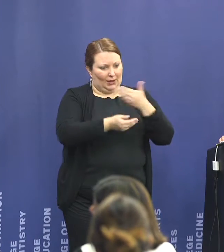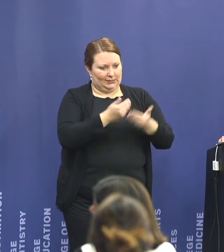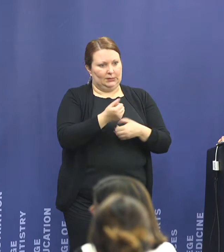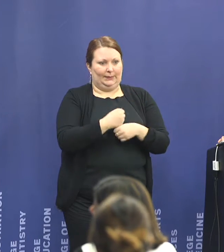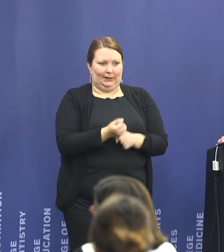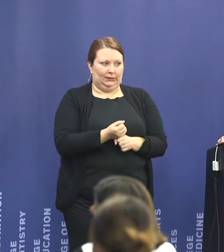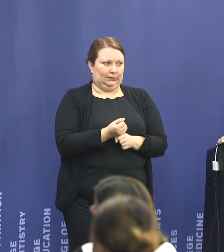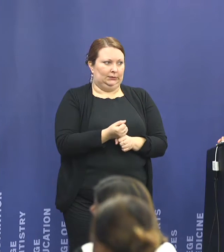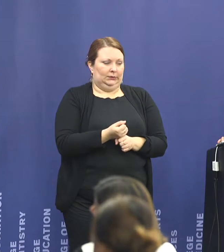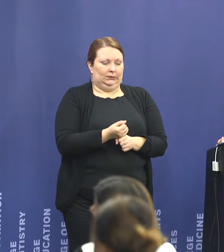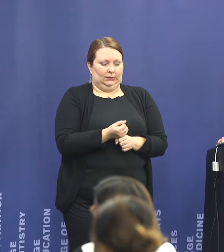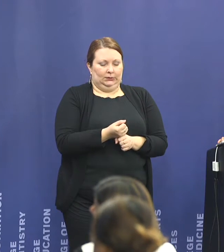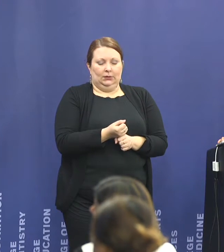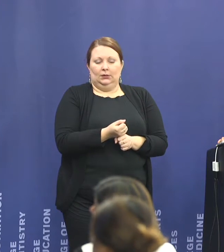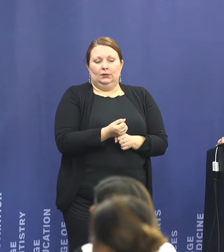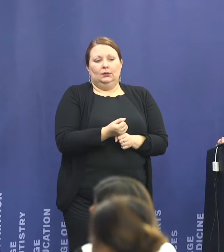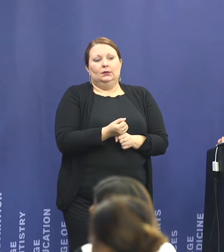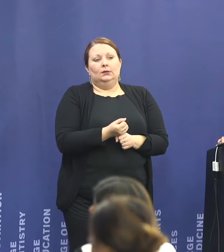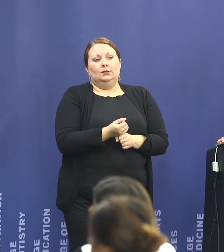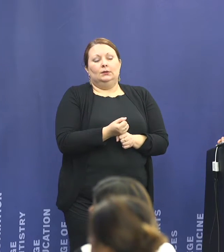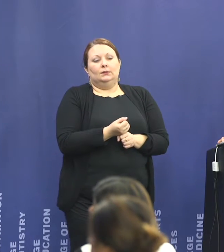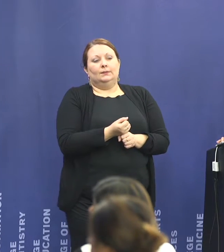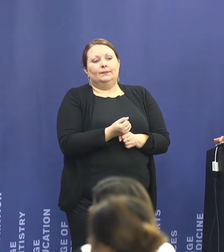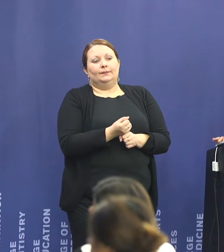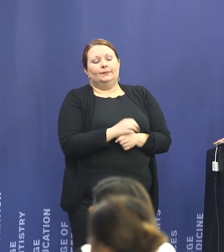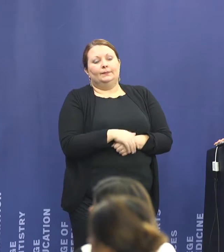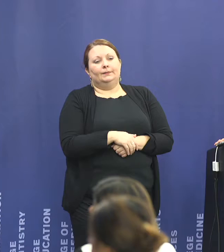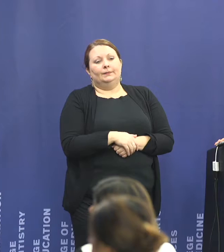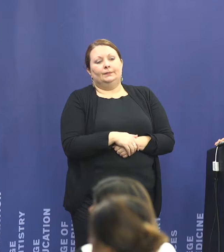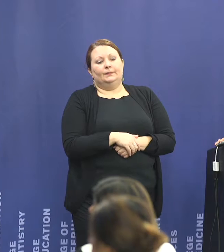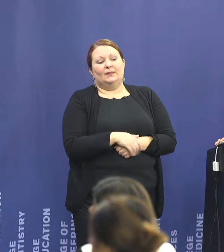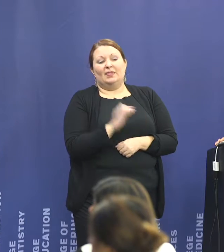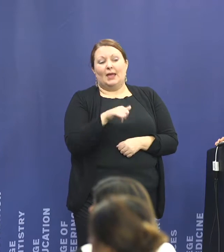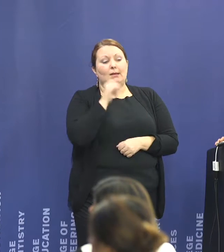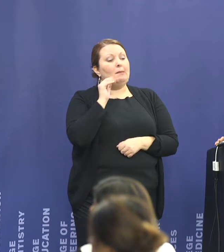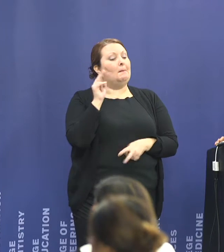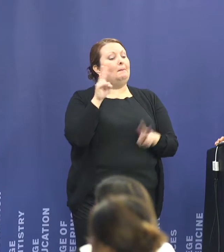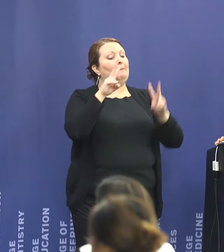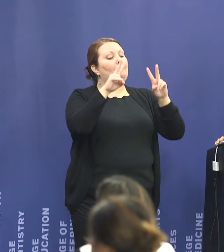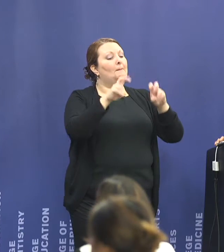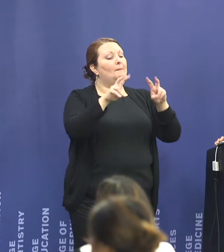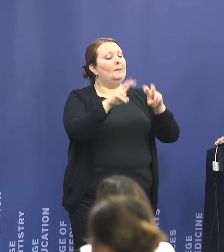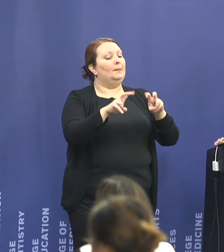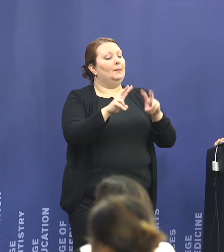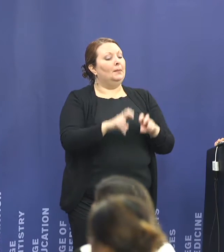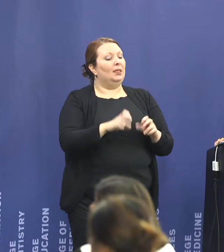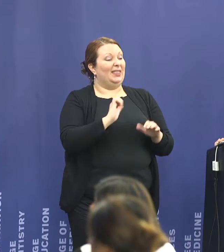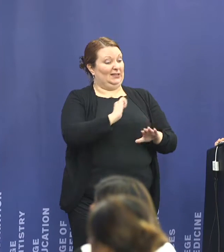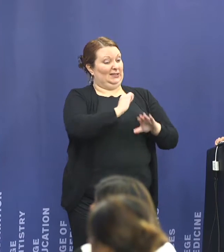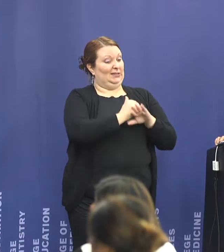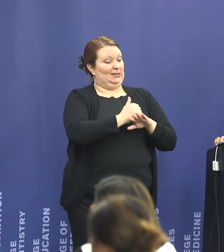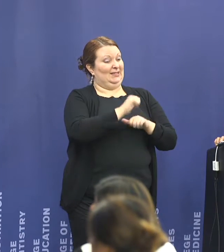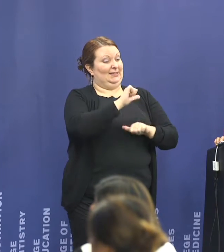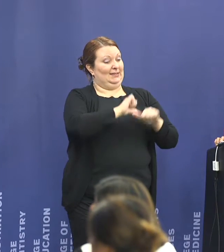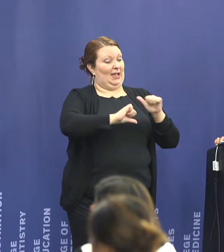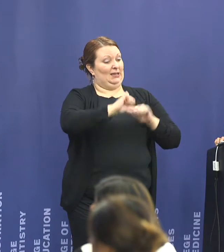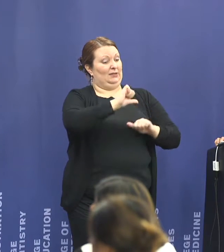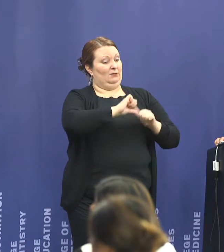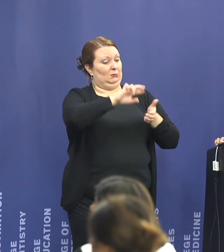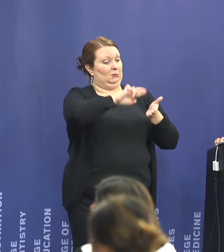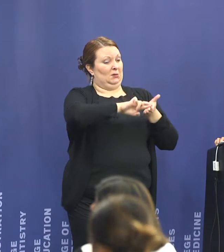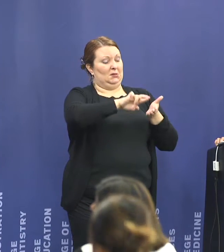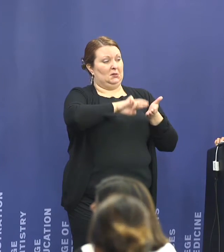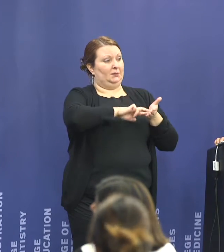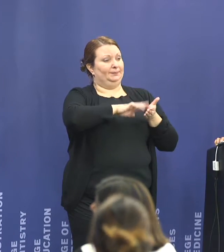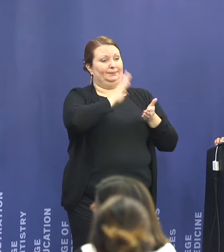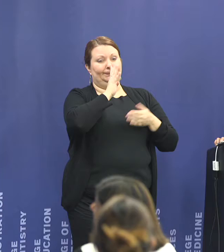made. It doesn't really look at any of the existing scientific research